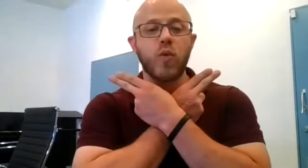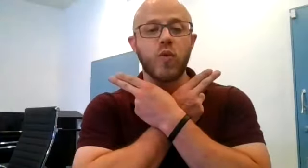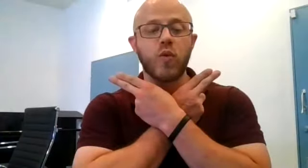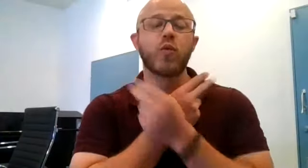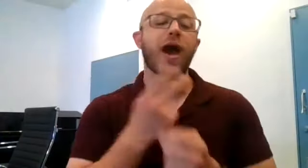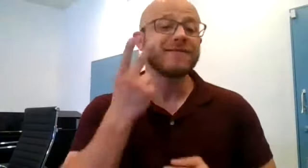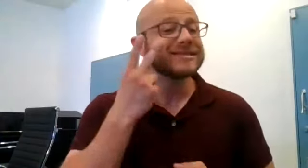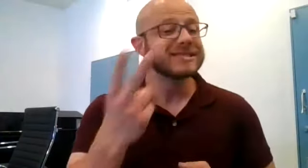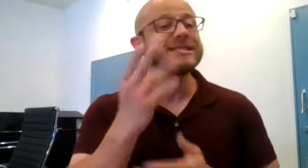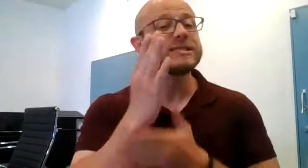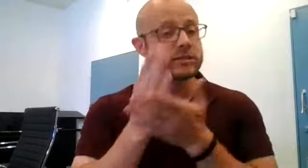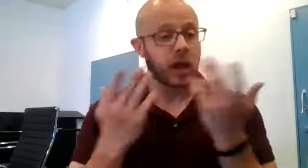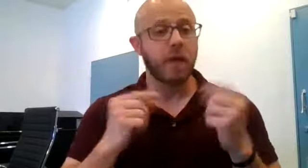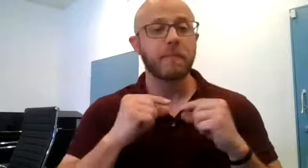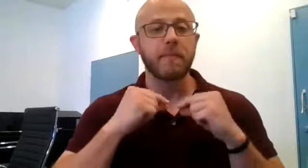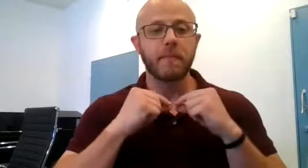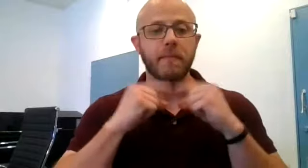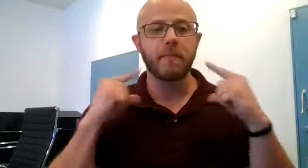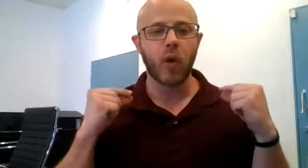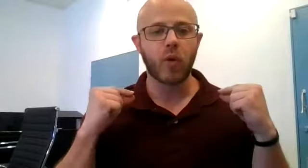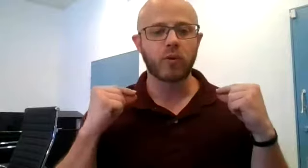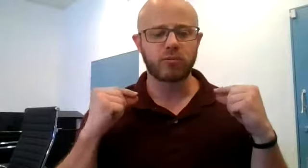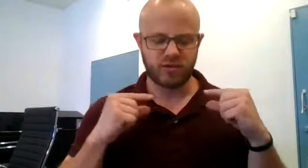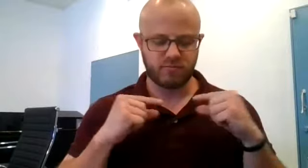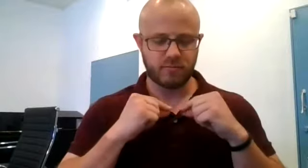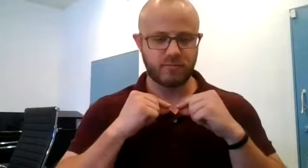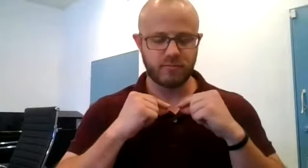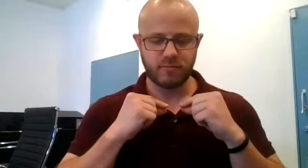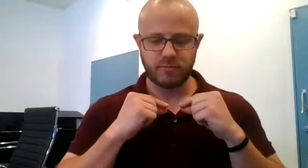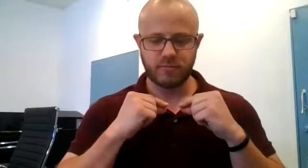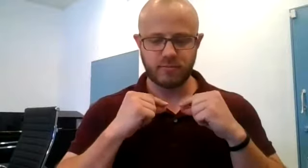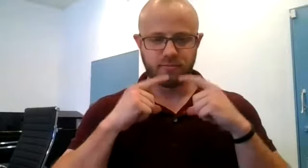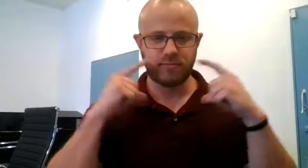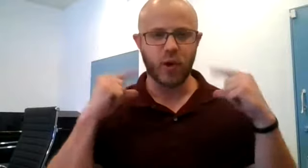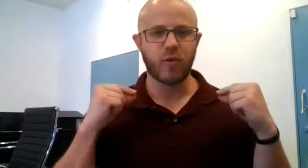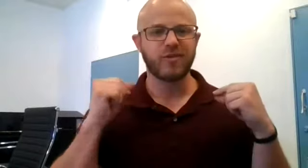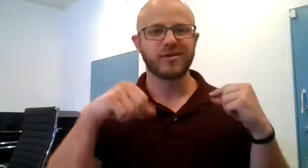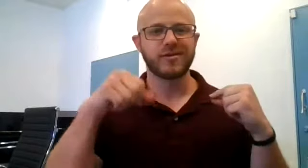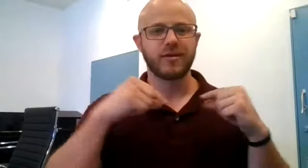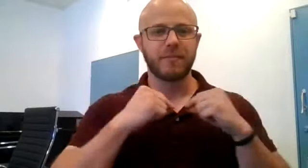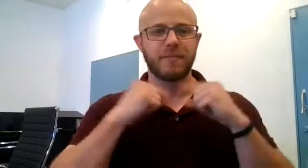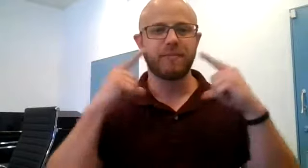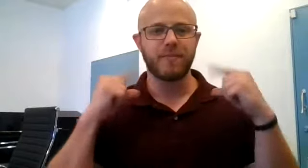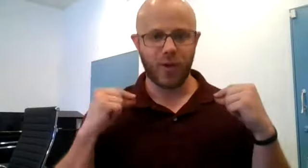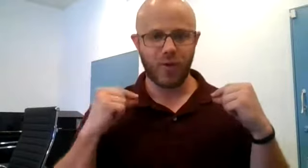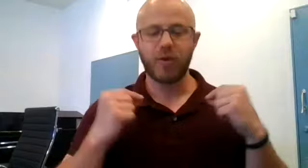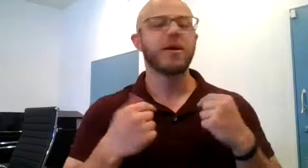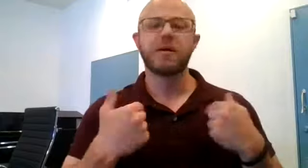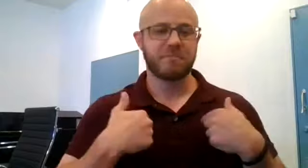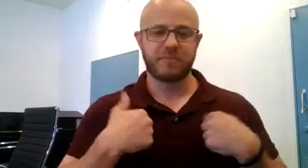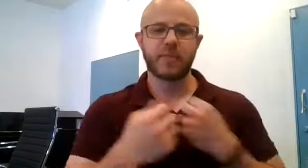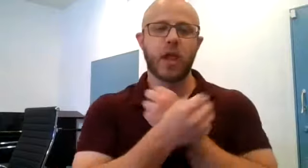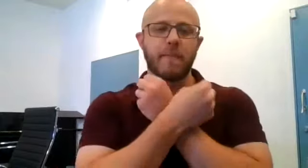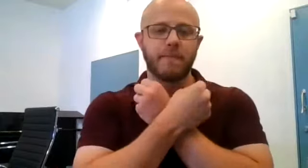Bow tie. I've seen some people do this, bow tie, but I do